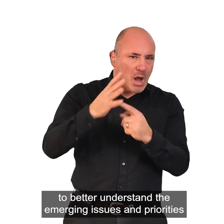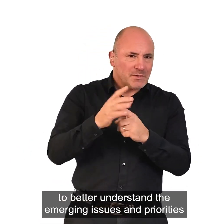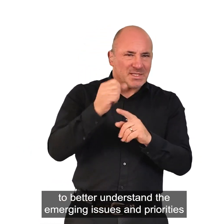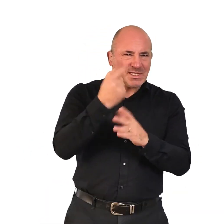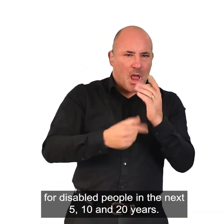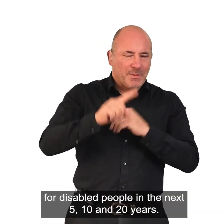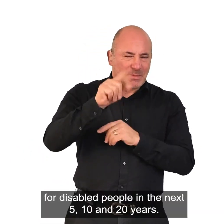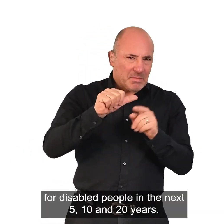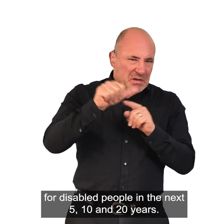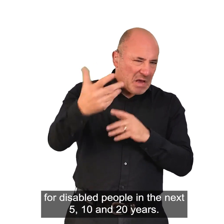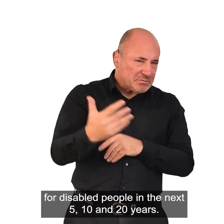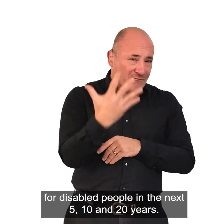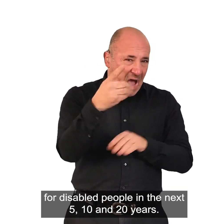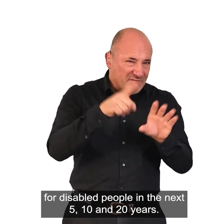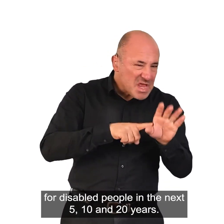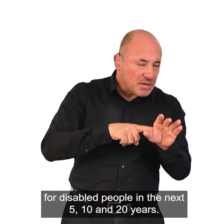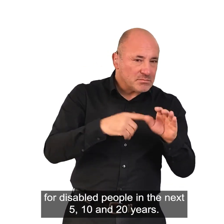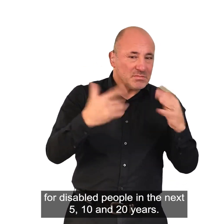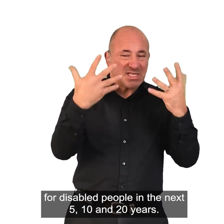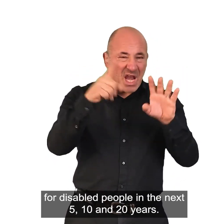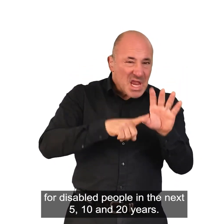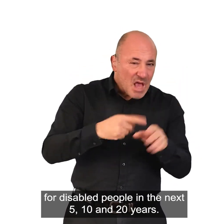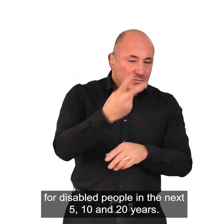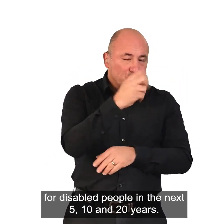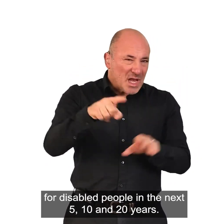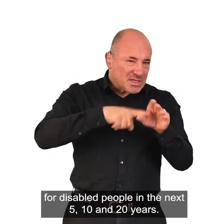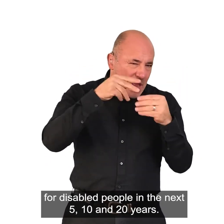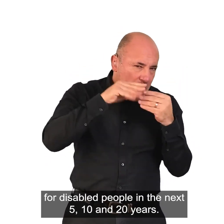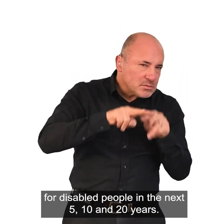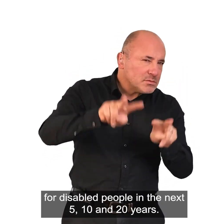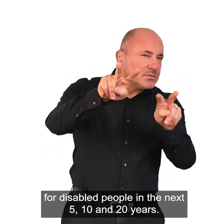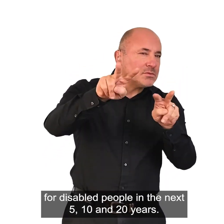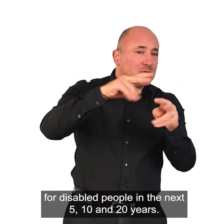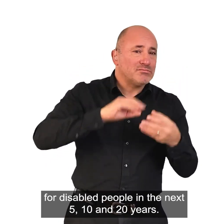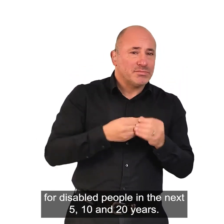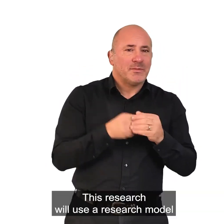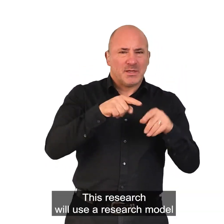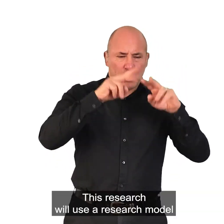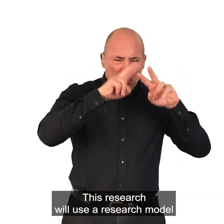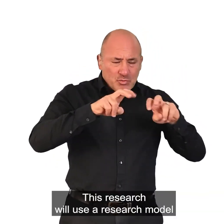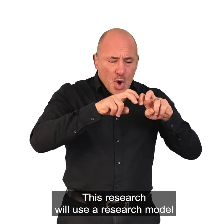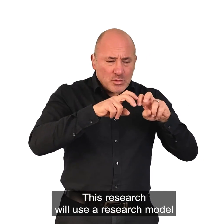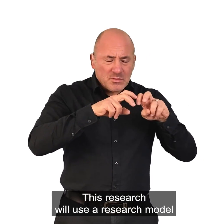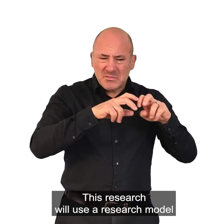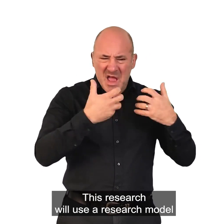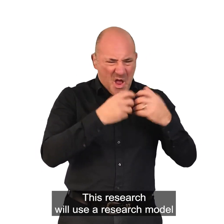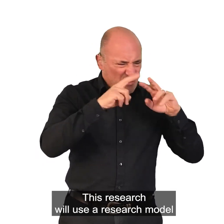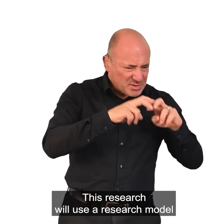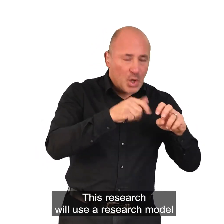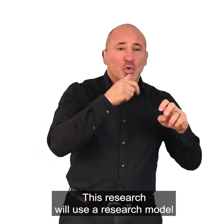for disabled people in the next 5, 10 and 20 years. This research will use a research